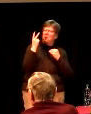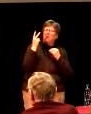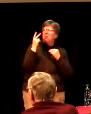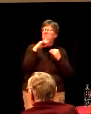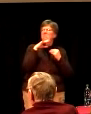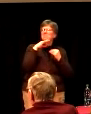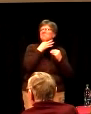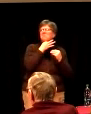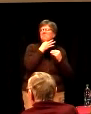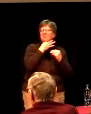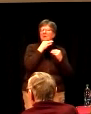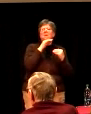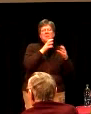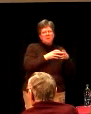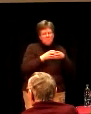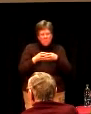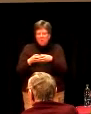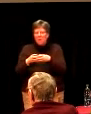tried to play with it and figure out what it was.